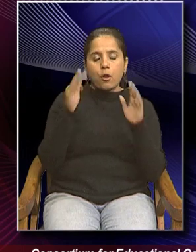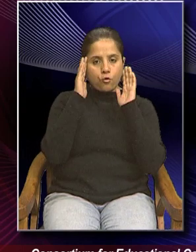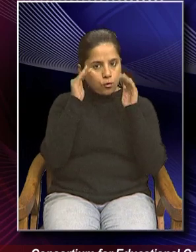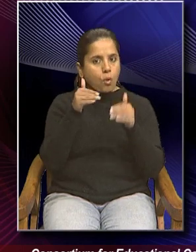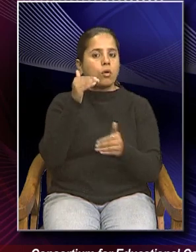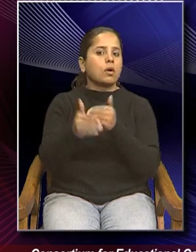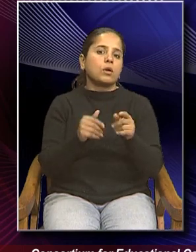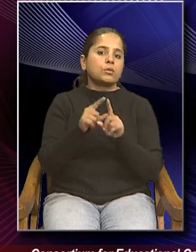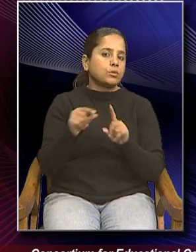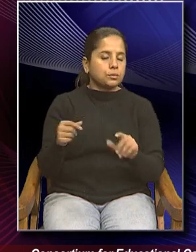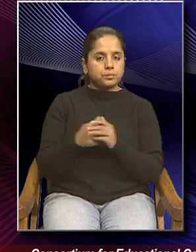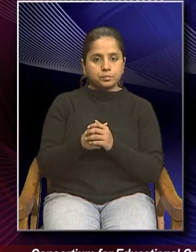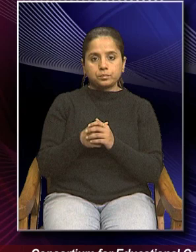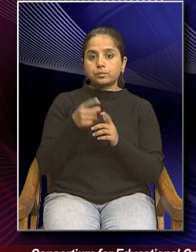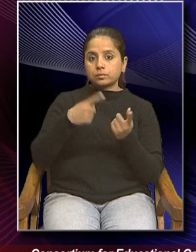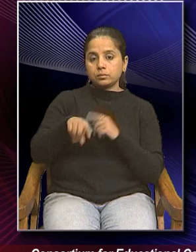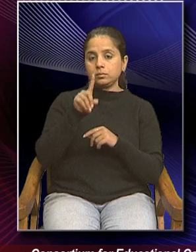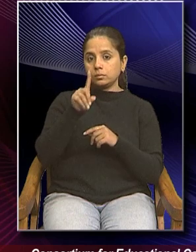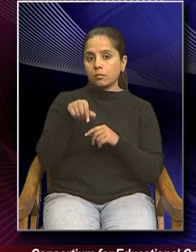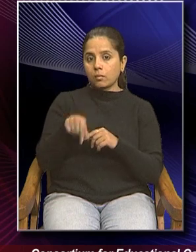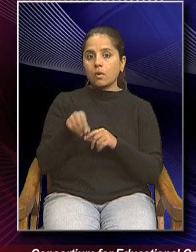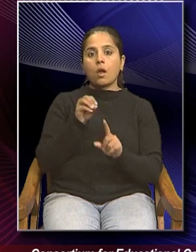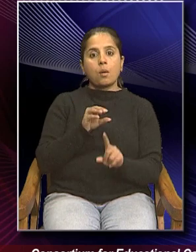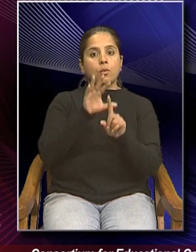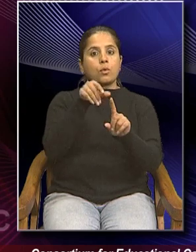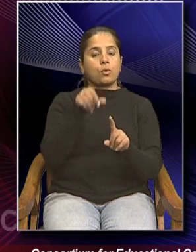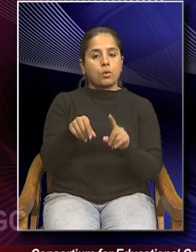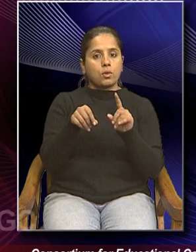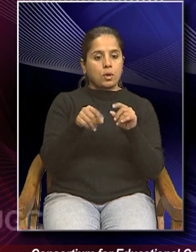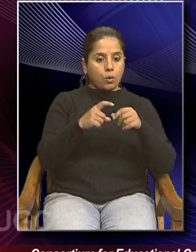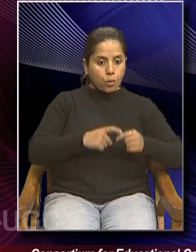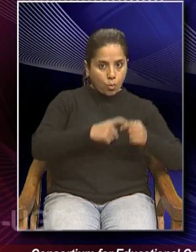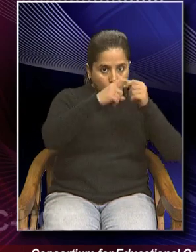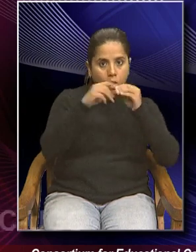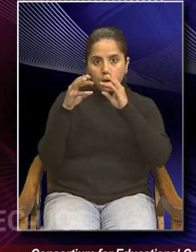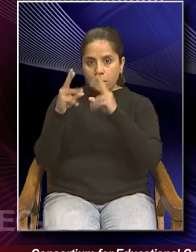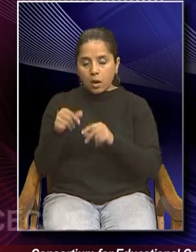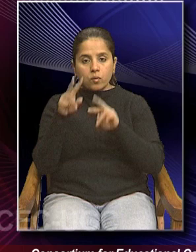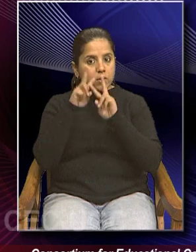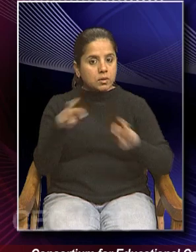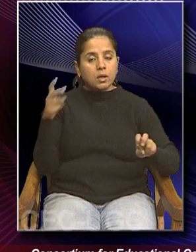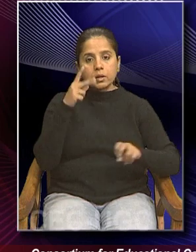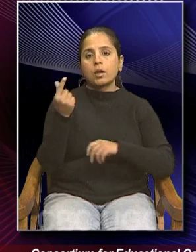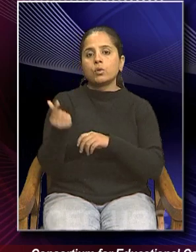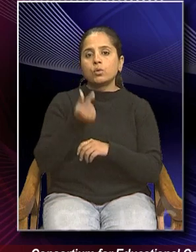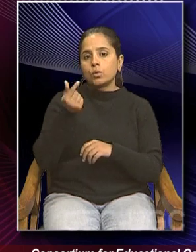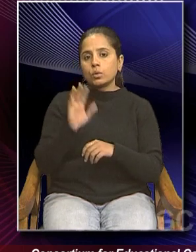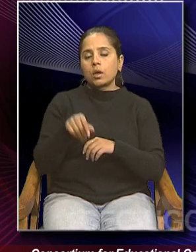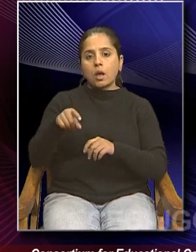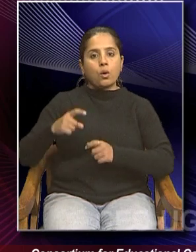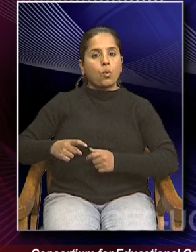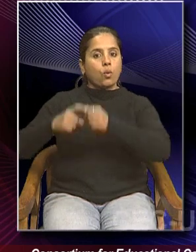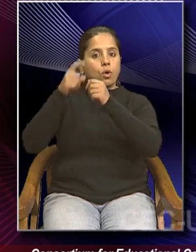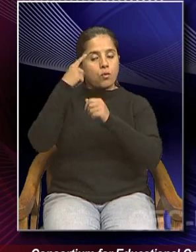focus. One approach to combining quantitative and qualitative research is to use qualitative research